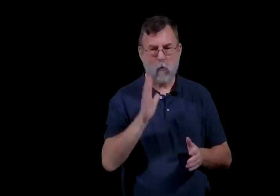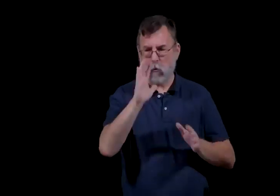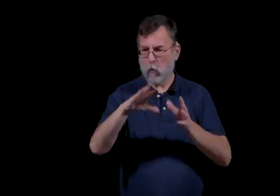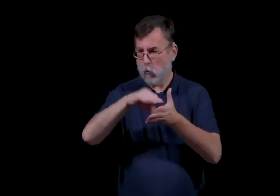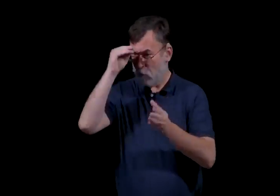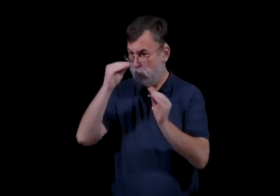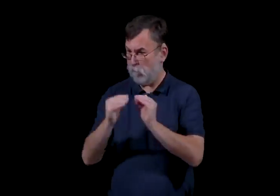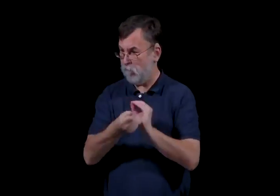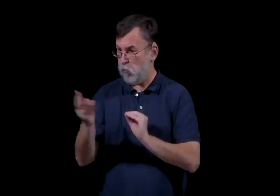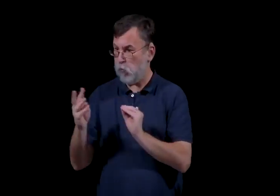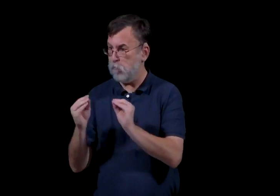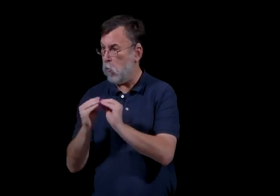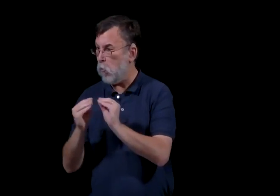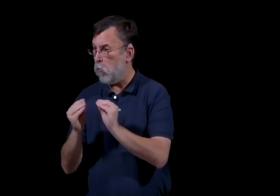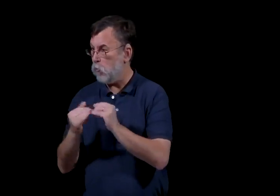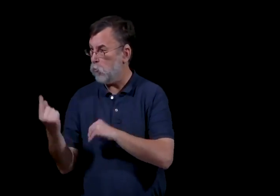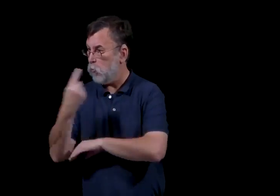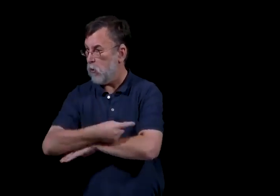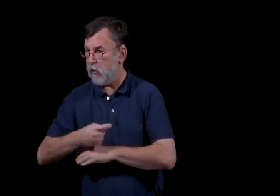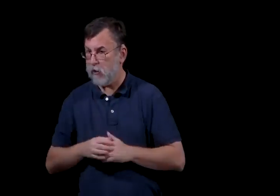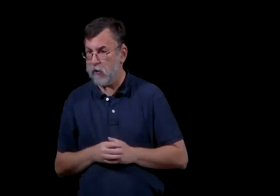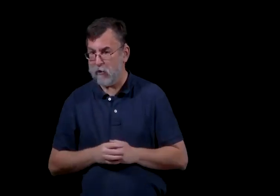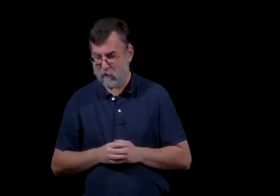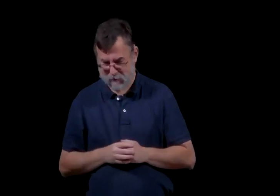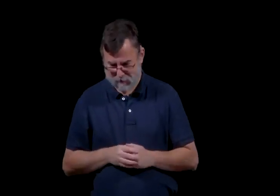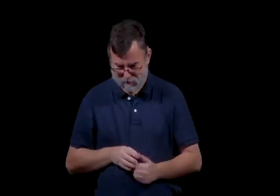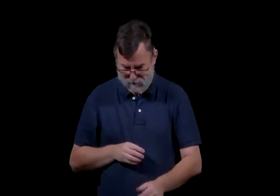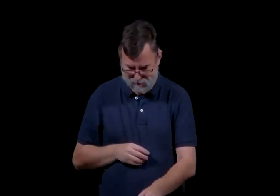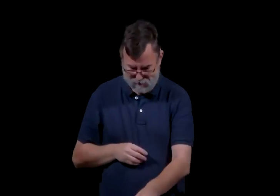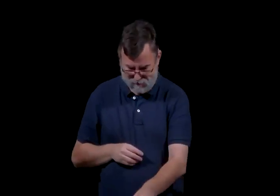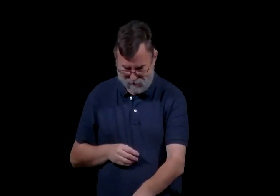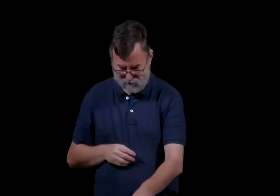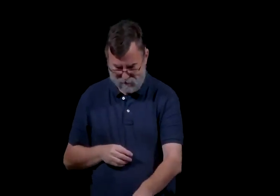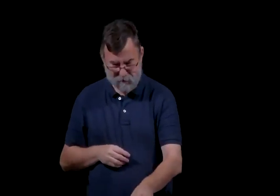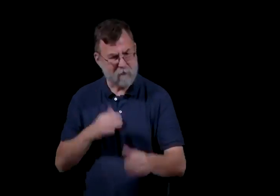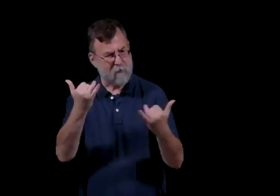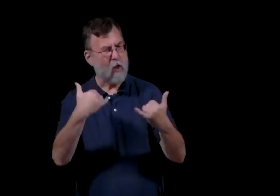psalm. And there's a few more I'm going to give you today, too.